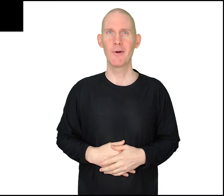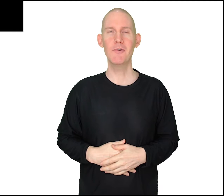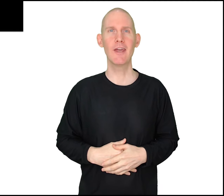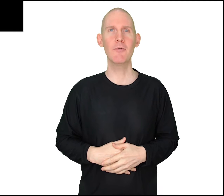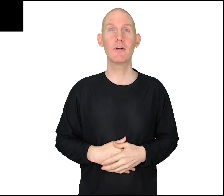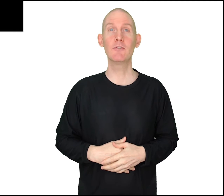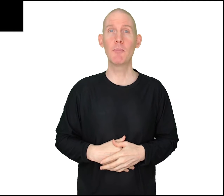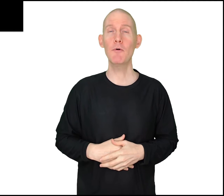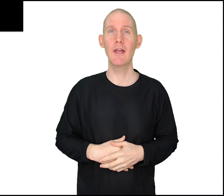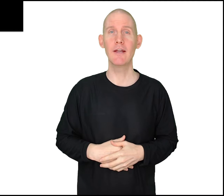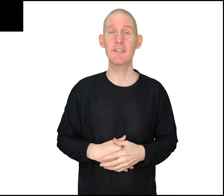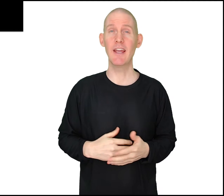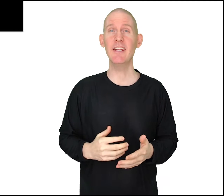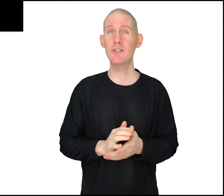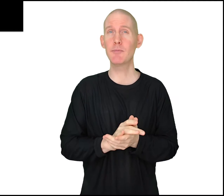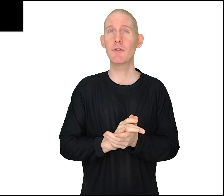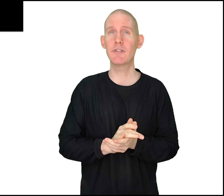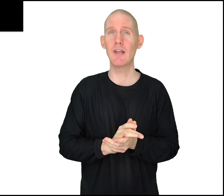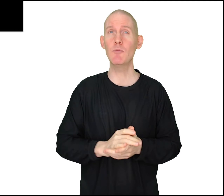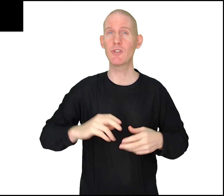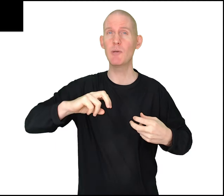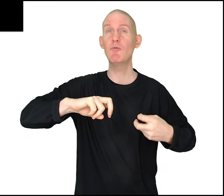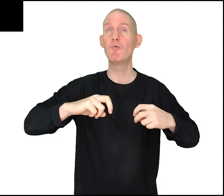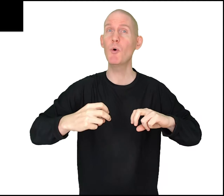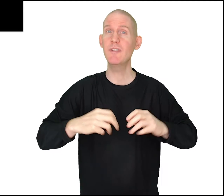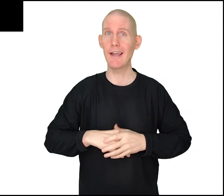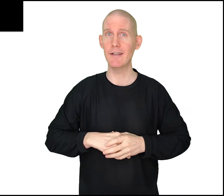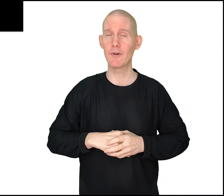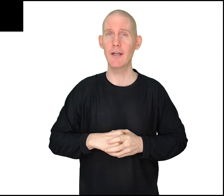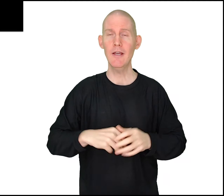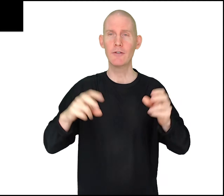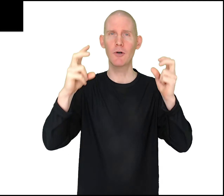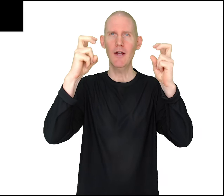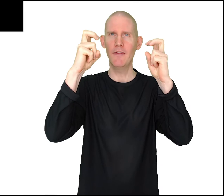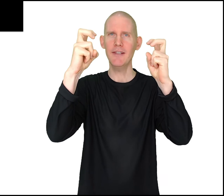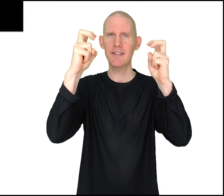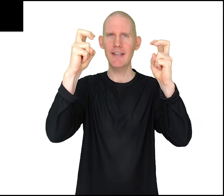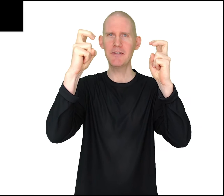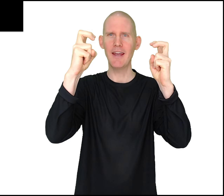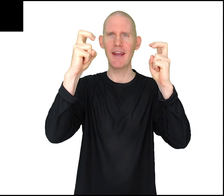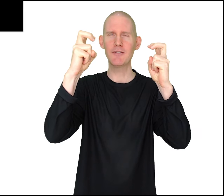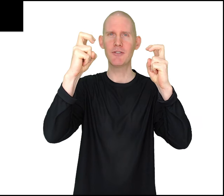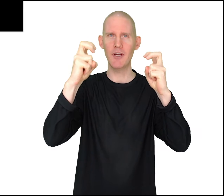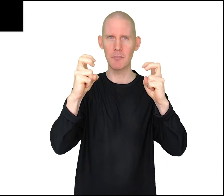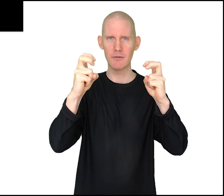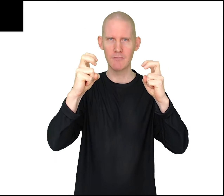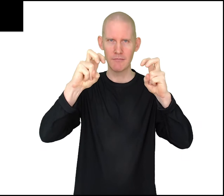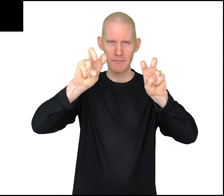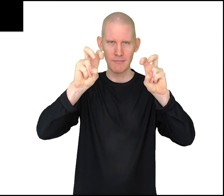Okay, we're going to use both hands, and the hand shapes are the same. We're just going to be rotating, okay? So this is the hand shape. All